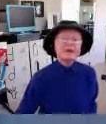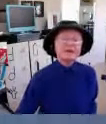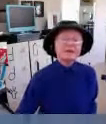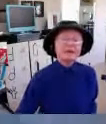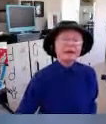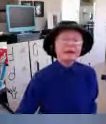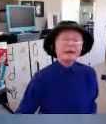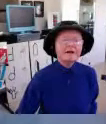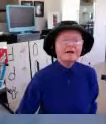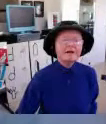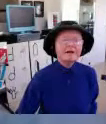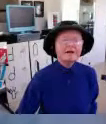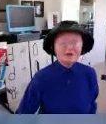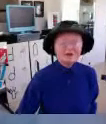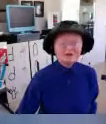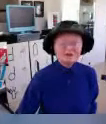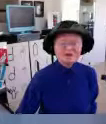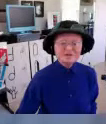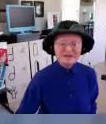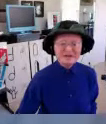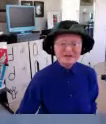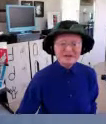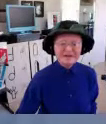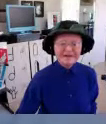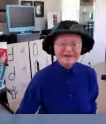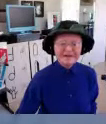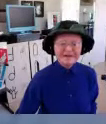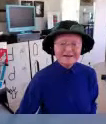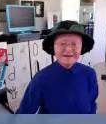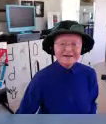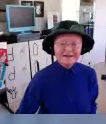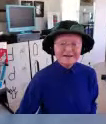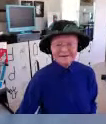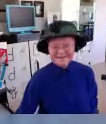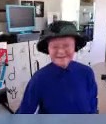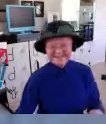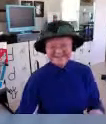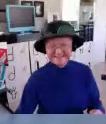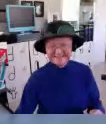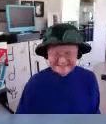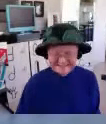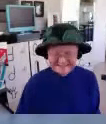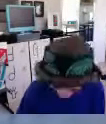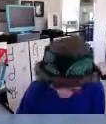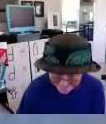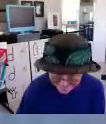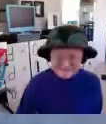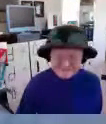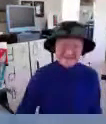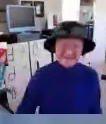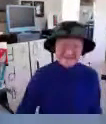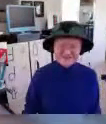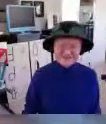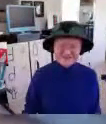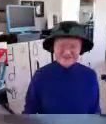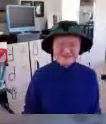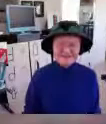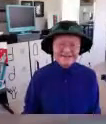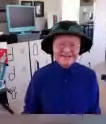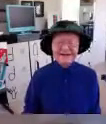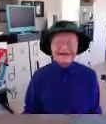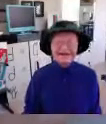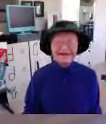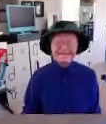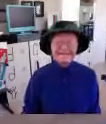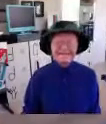Oh no. Valerie, Don't say goodbye. Don't say goodbye. Okay. You are recording my sound. You're